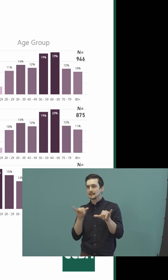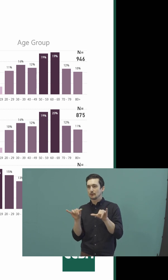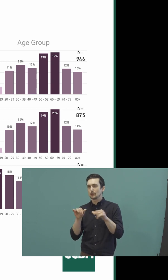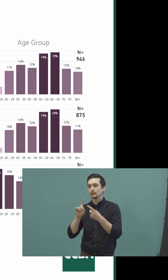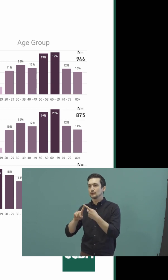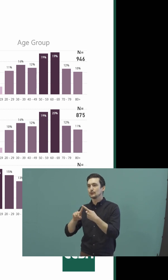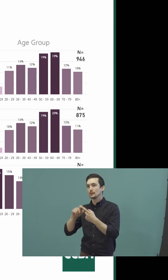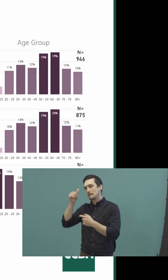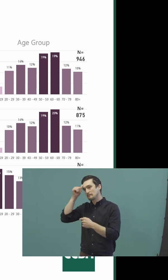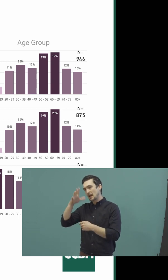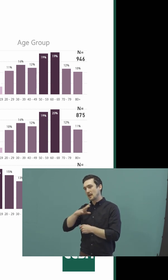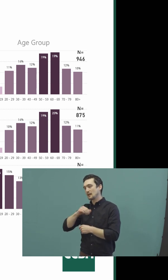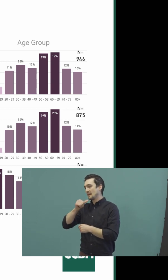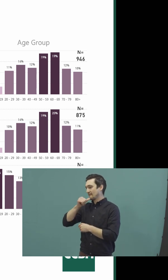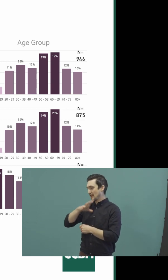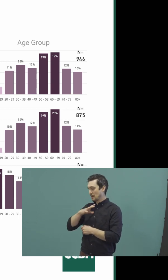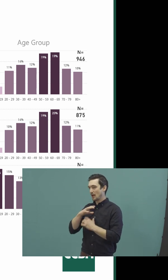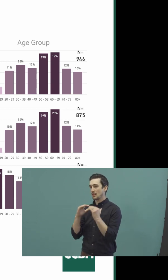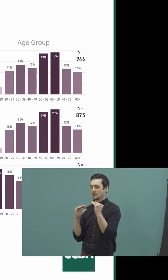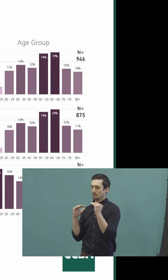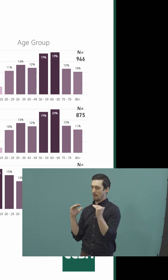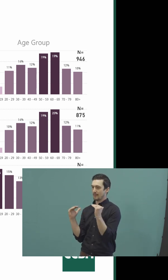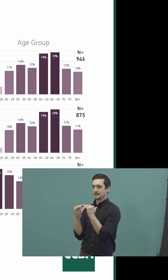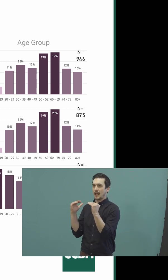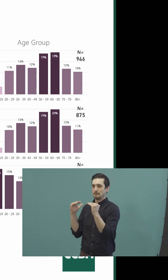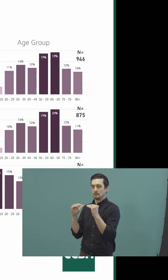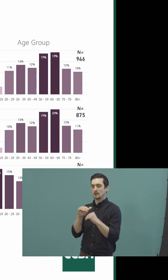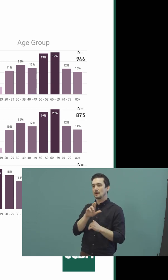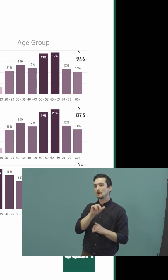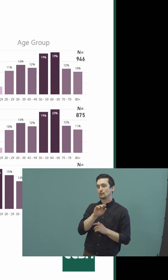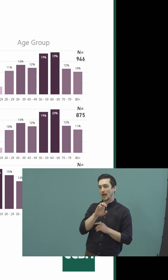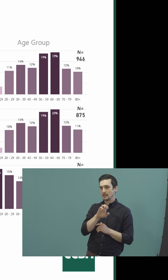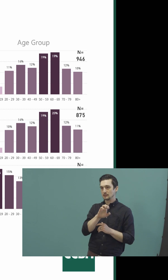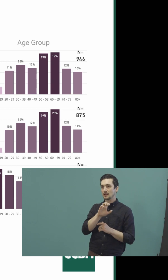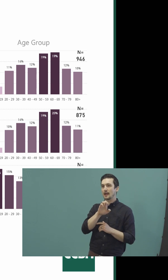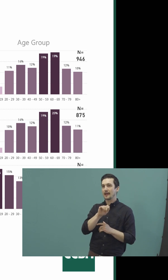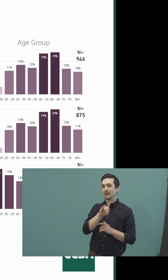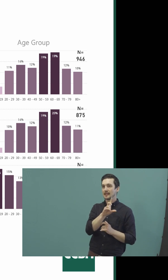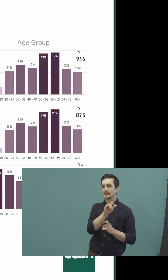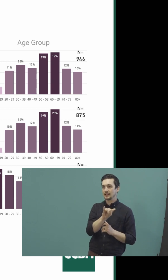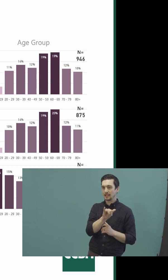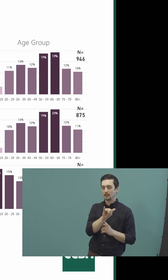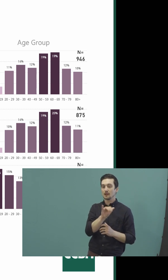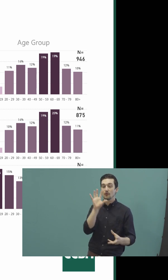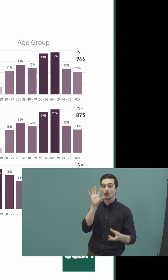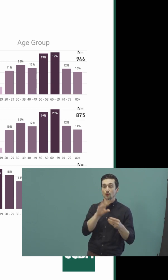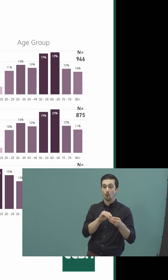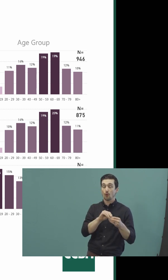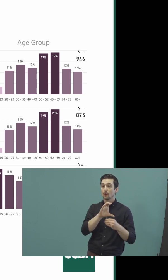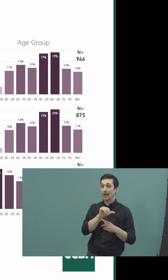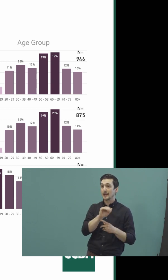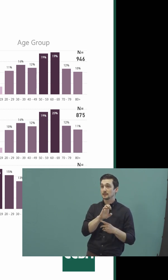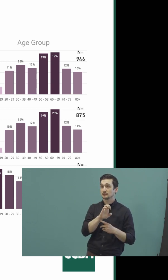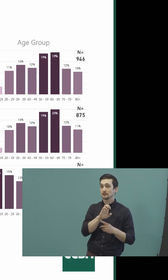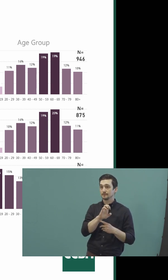male, female, race and ethnicity. On the total cases,